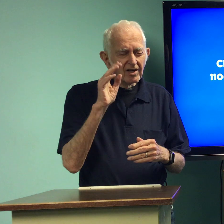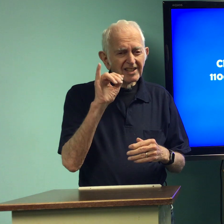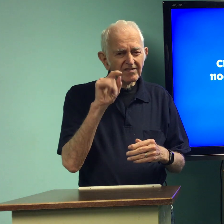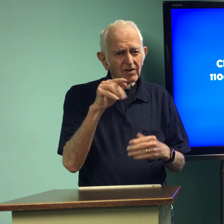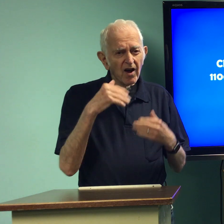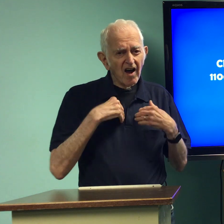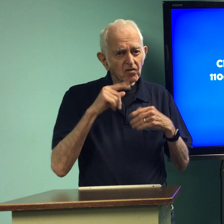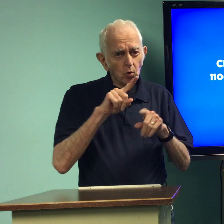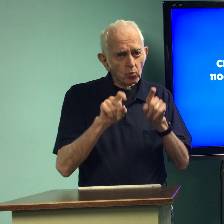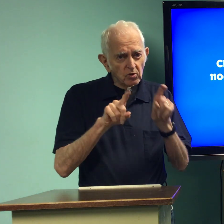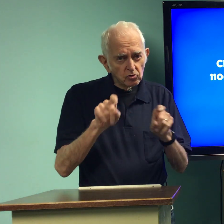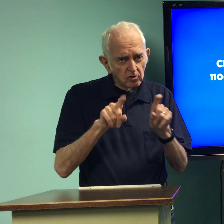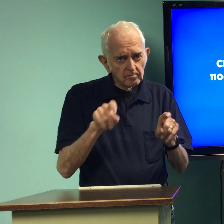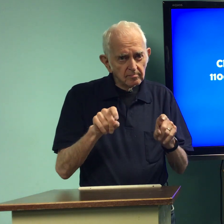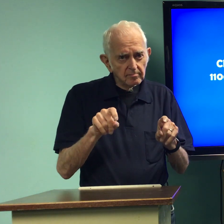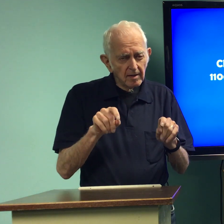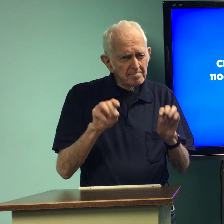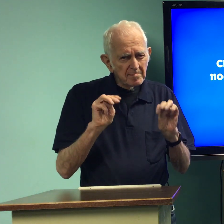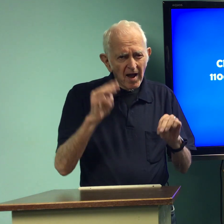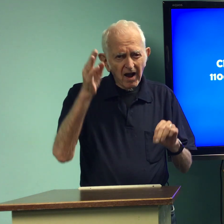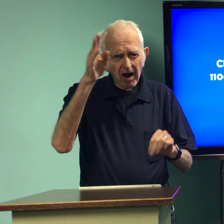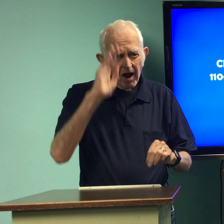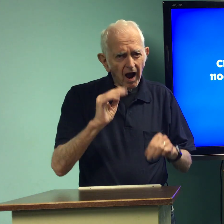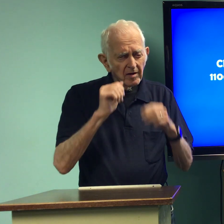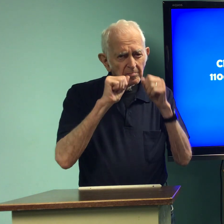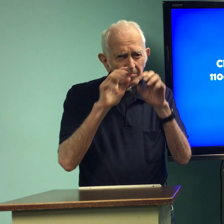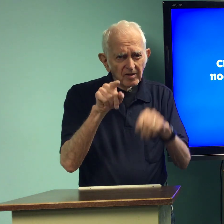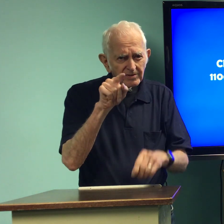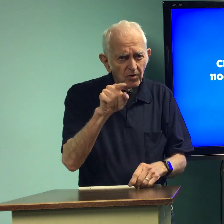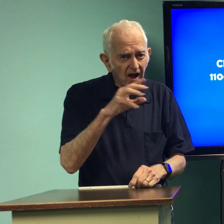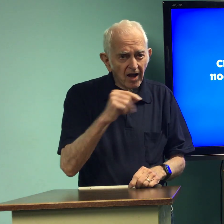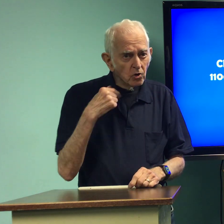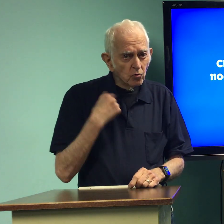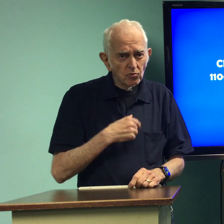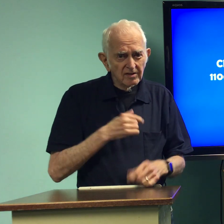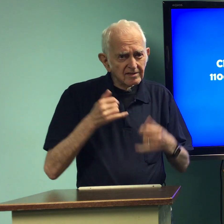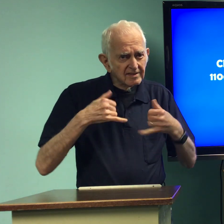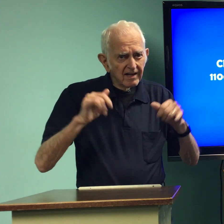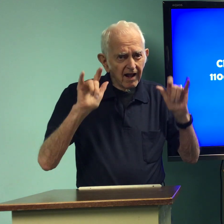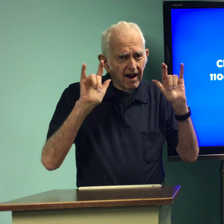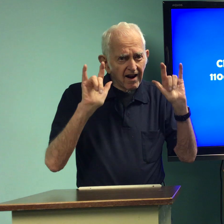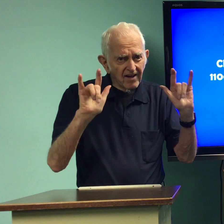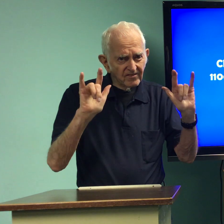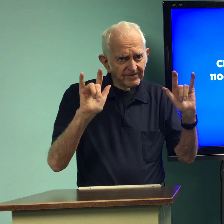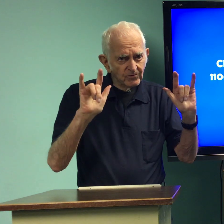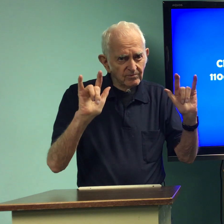I hope that you will if you have questions. May God bless you, and we still love you.